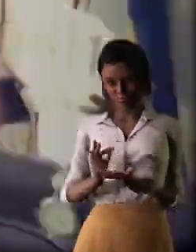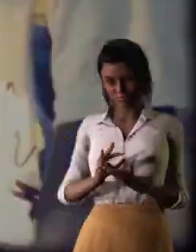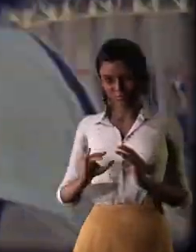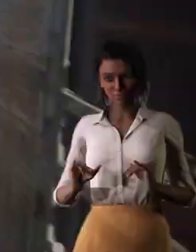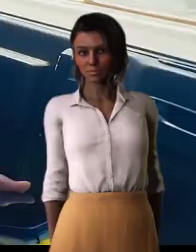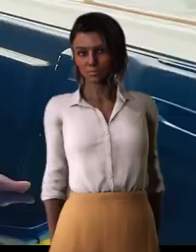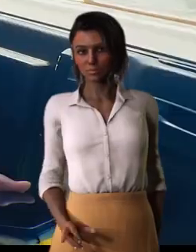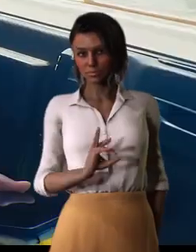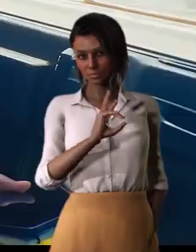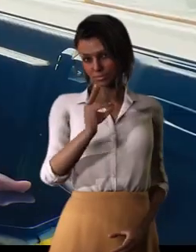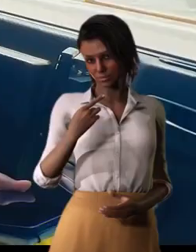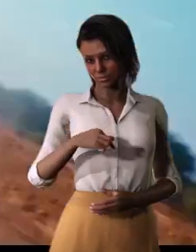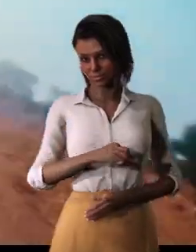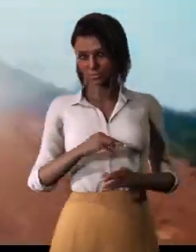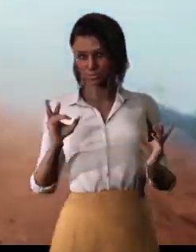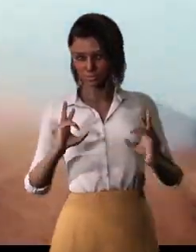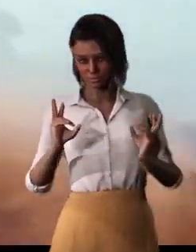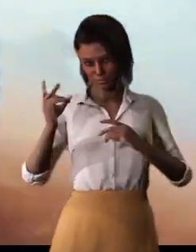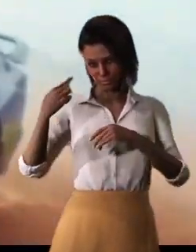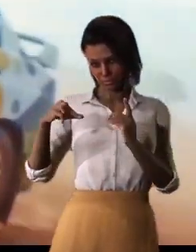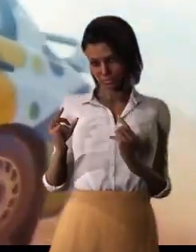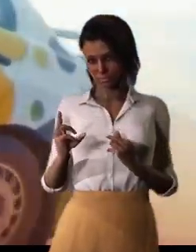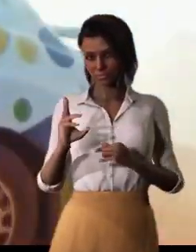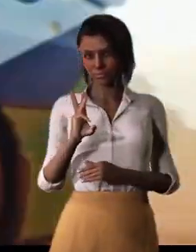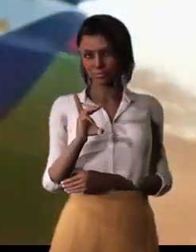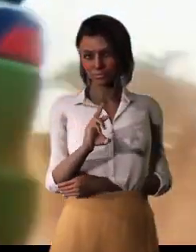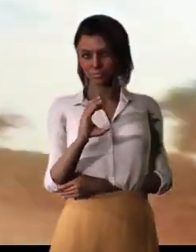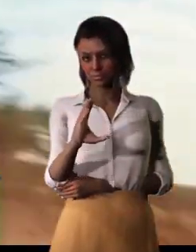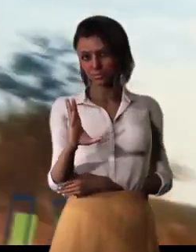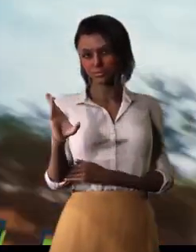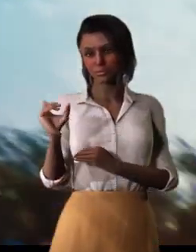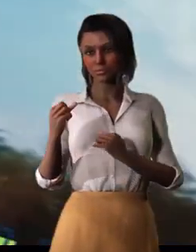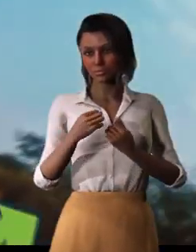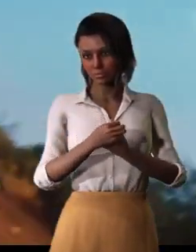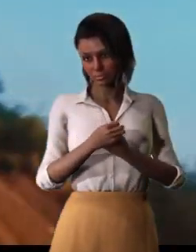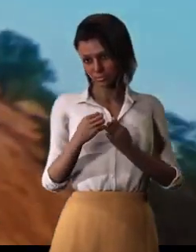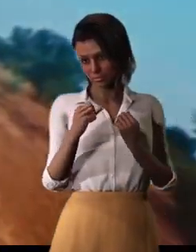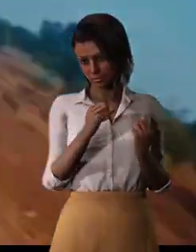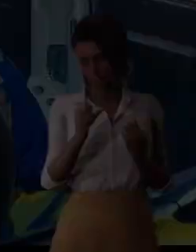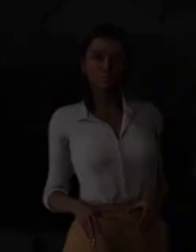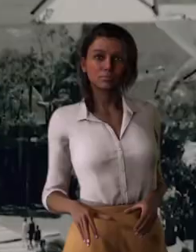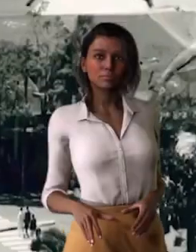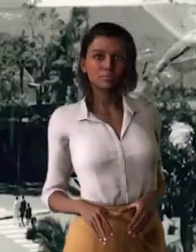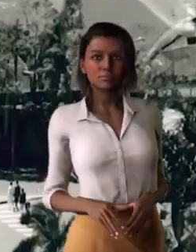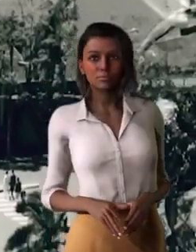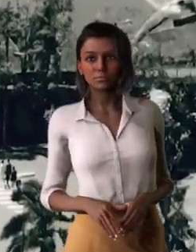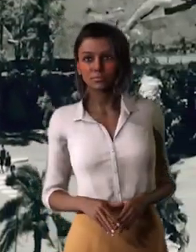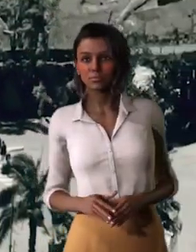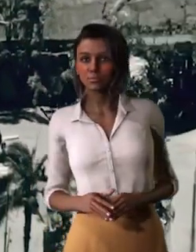worlds into life. Are we ready to win? It's the WRC Safari Rally 2025. Everyone wins!